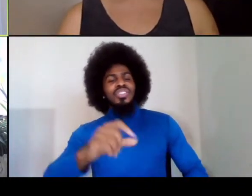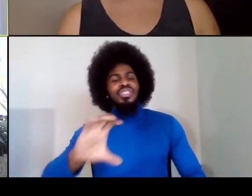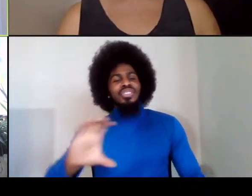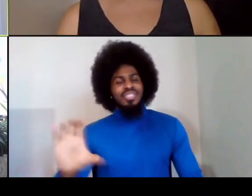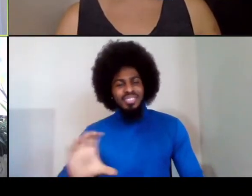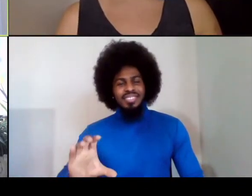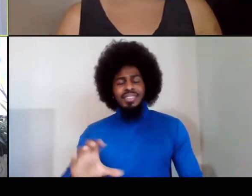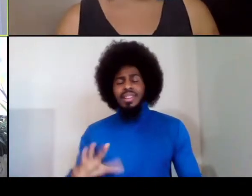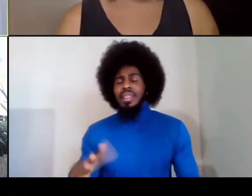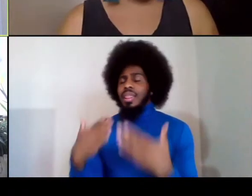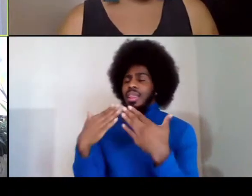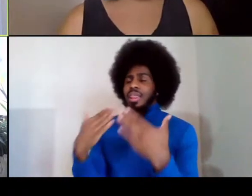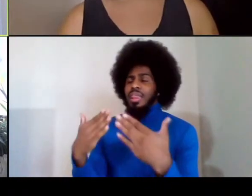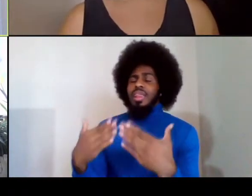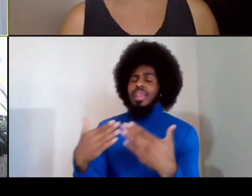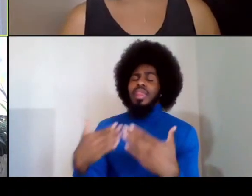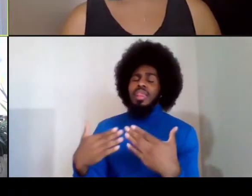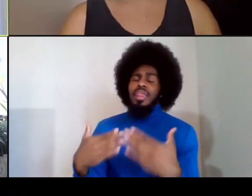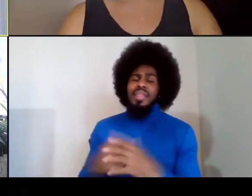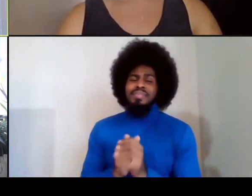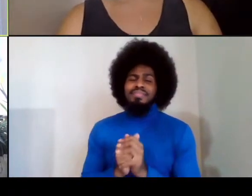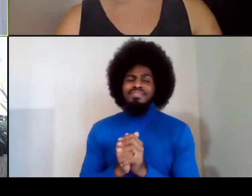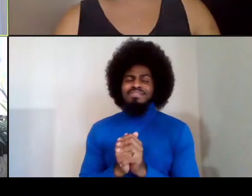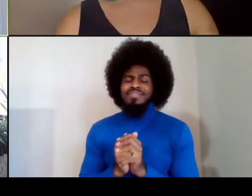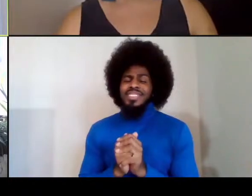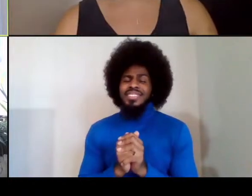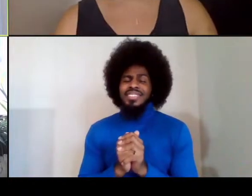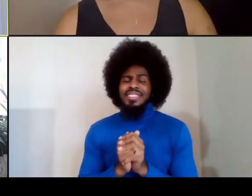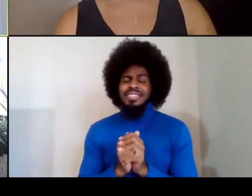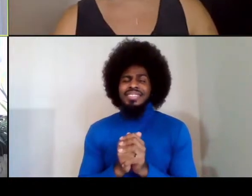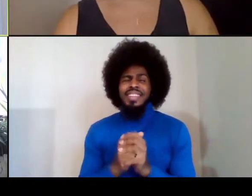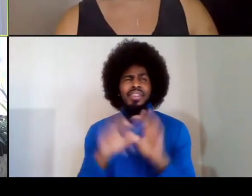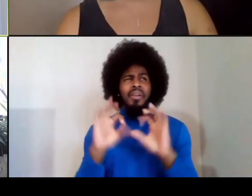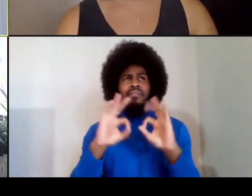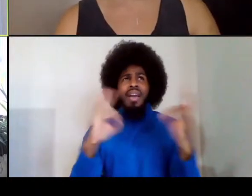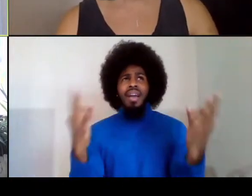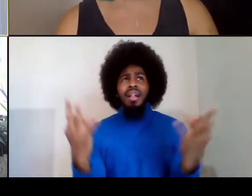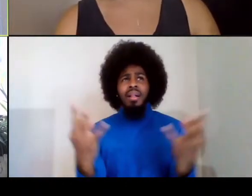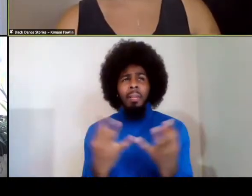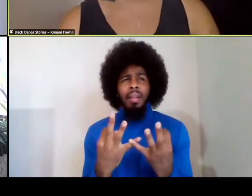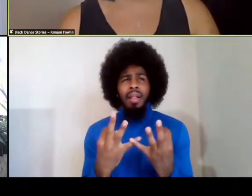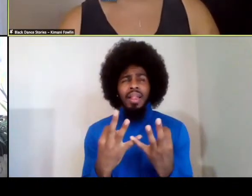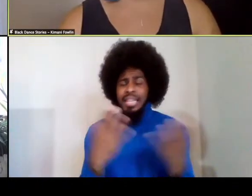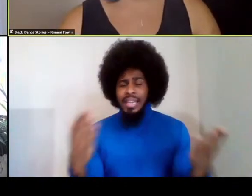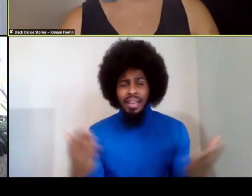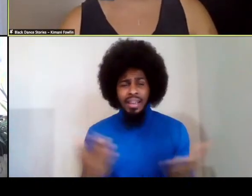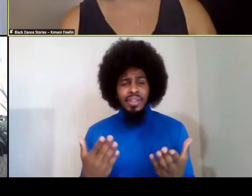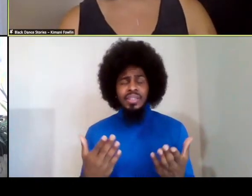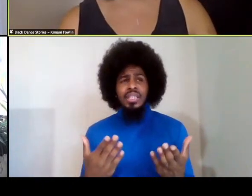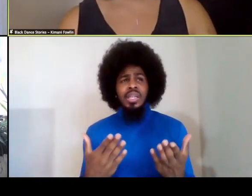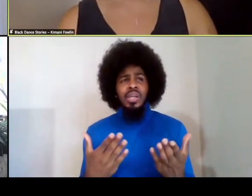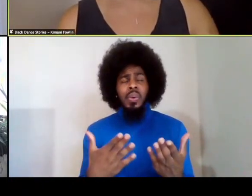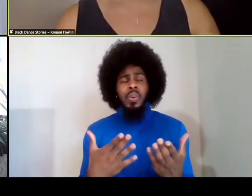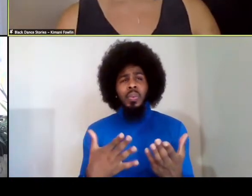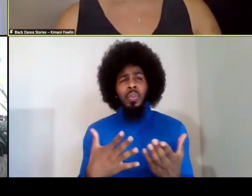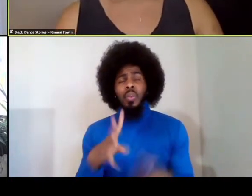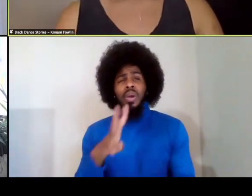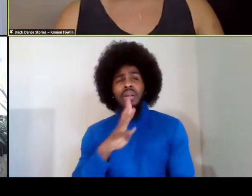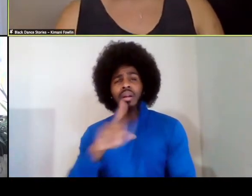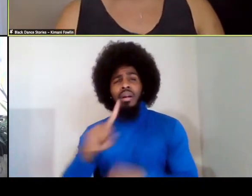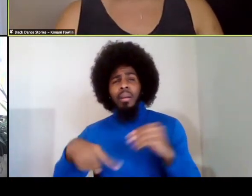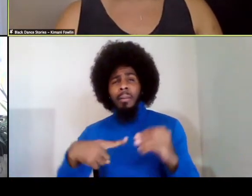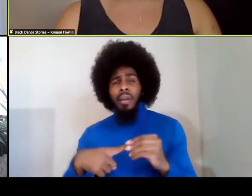Kimani. It's such a family affair, as we were all talking about systemic racism, and it touches all of our lives.